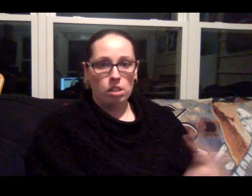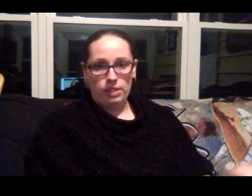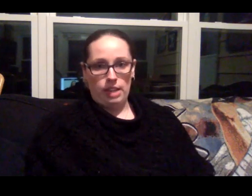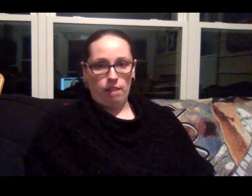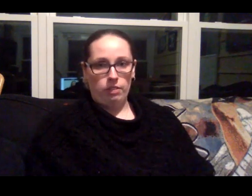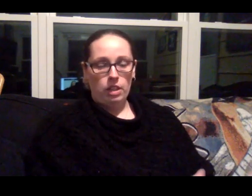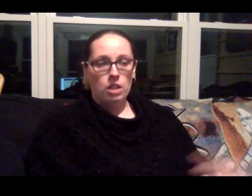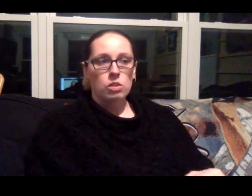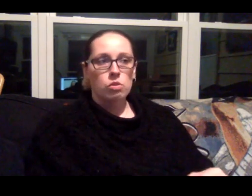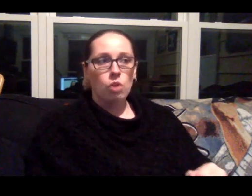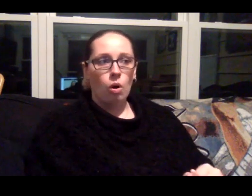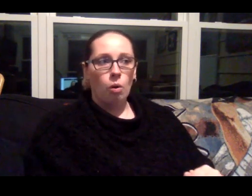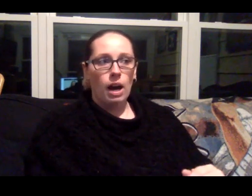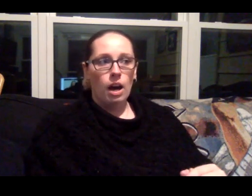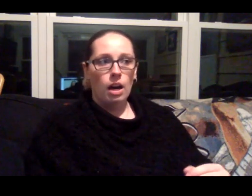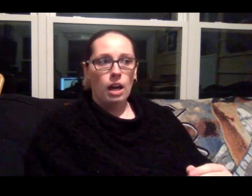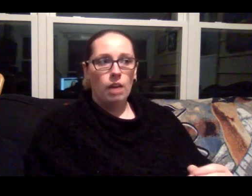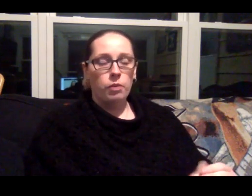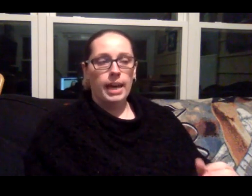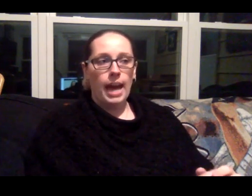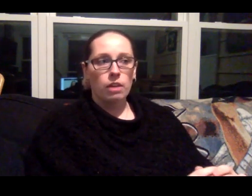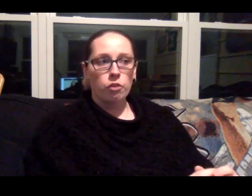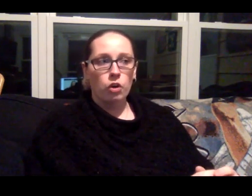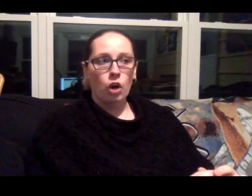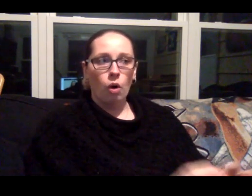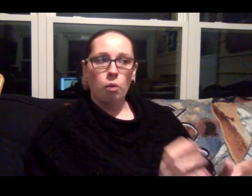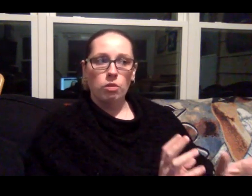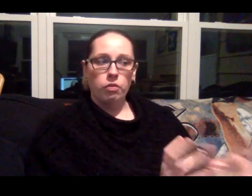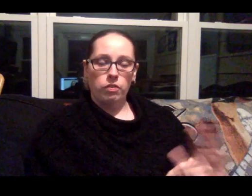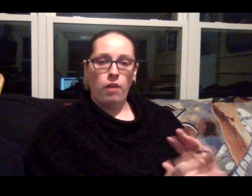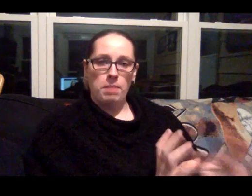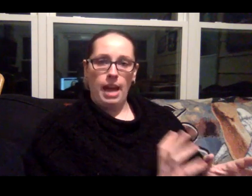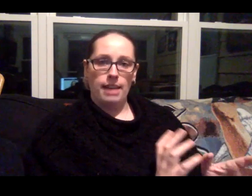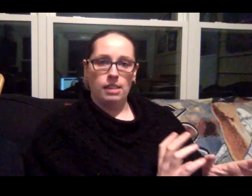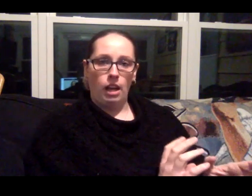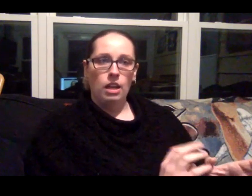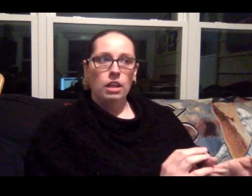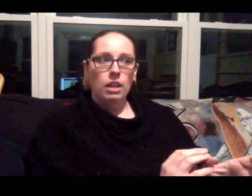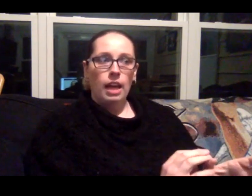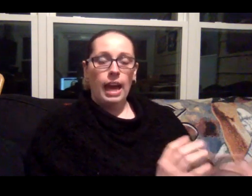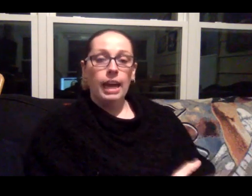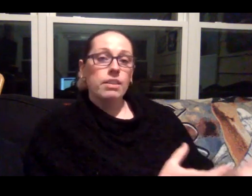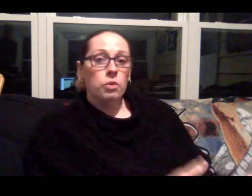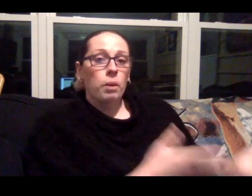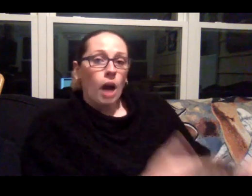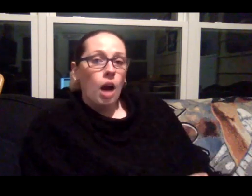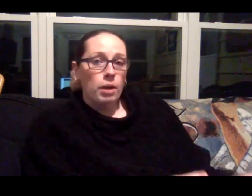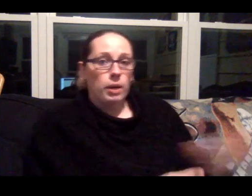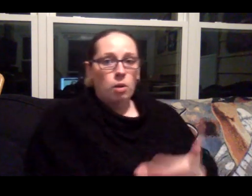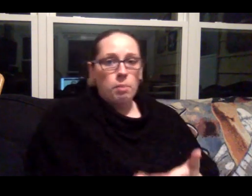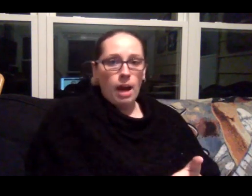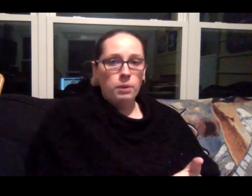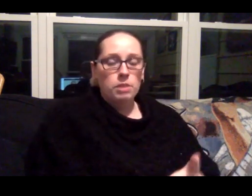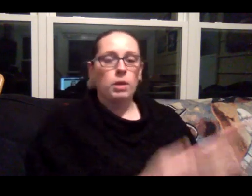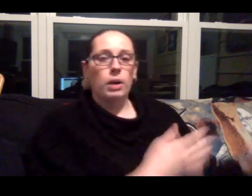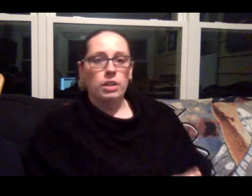service staff. So if we kind of go from it as a, Hey, this is where we are. We don't want